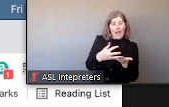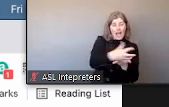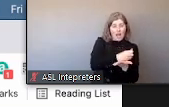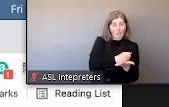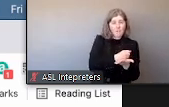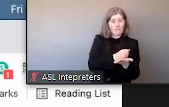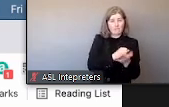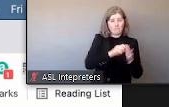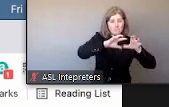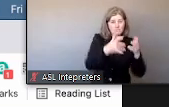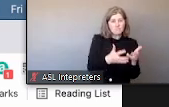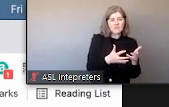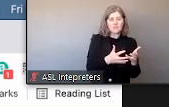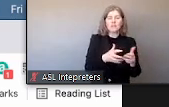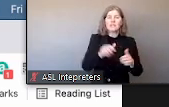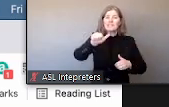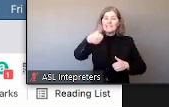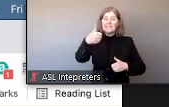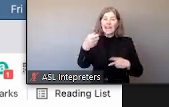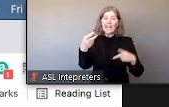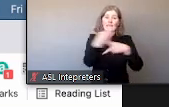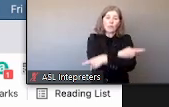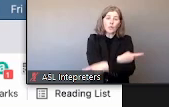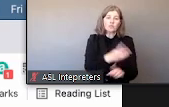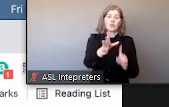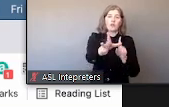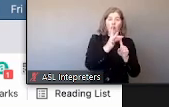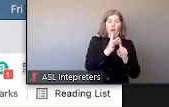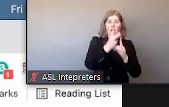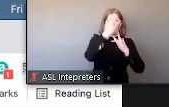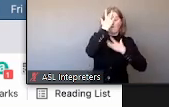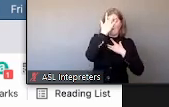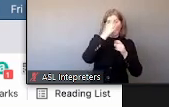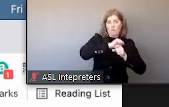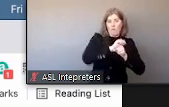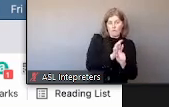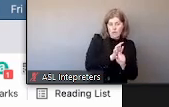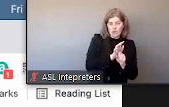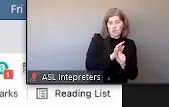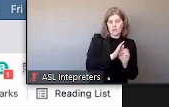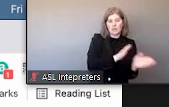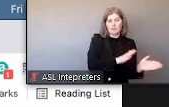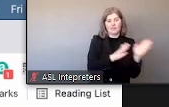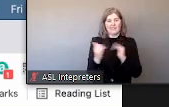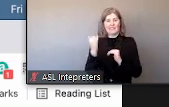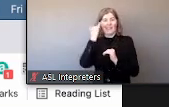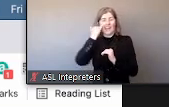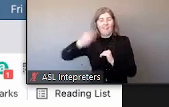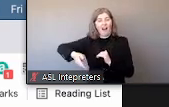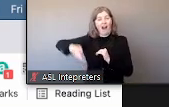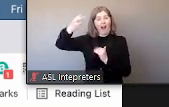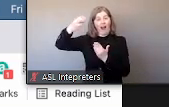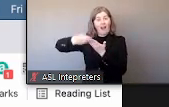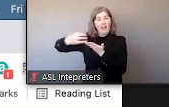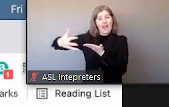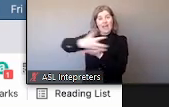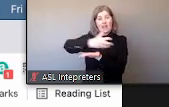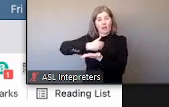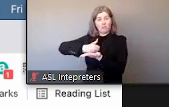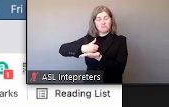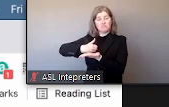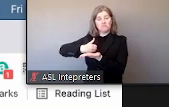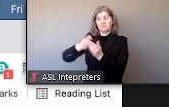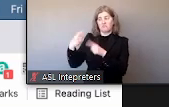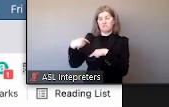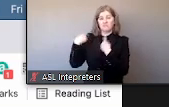tract, you were 10 times more likely to get COVID than if you lived in a high income census tract. Over